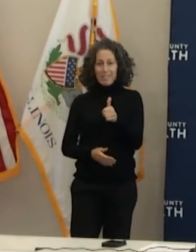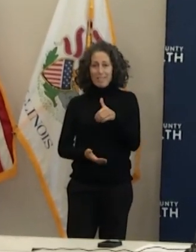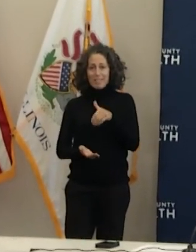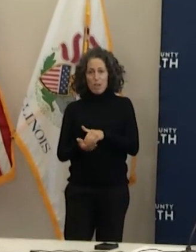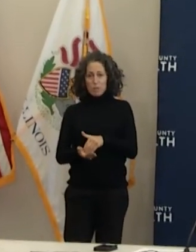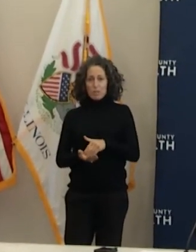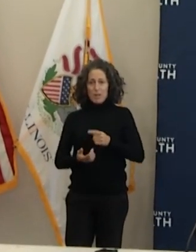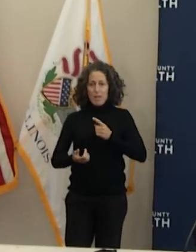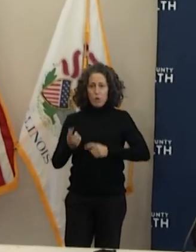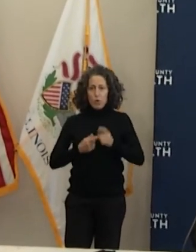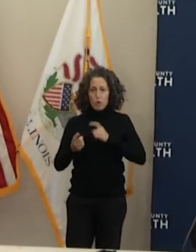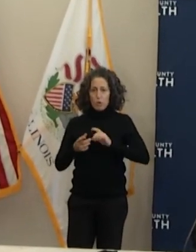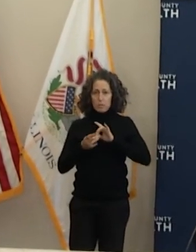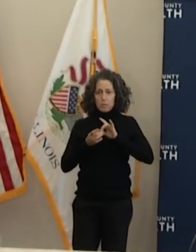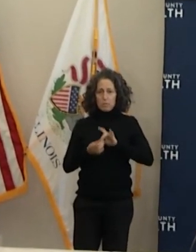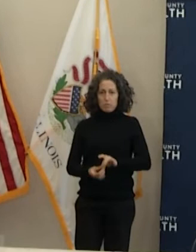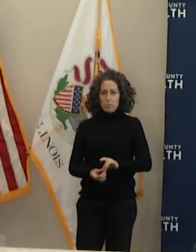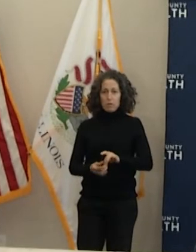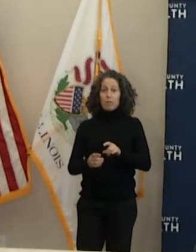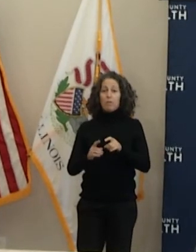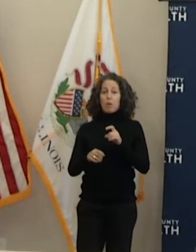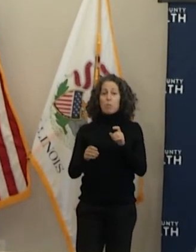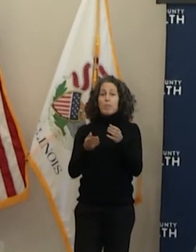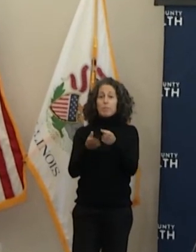inquiries from the public.